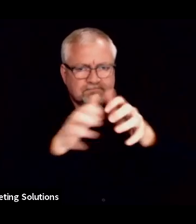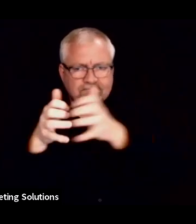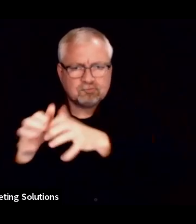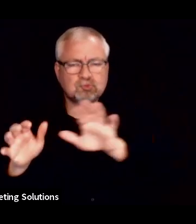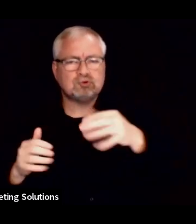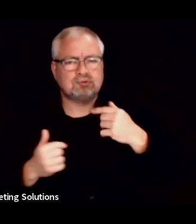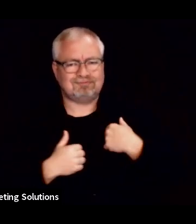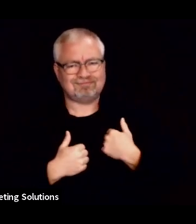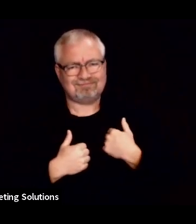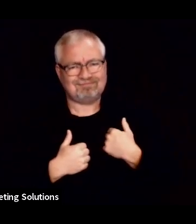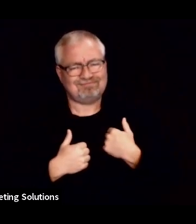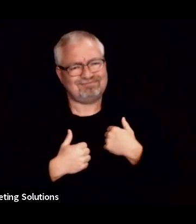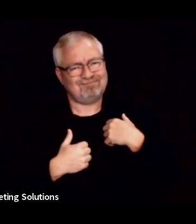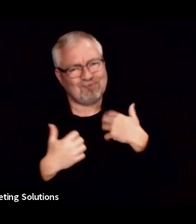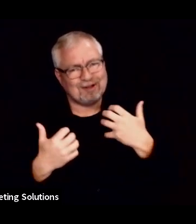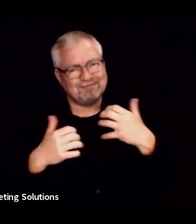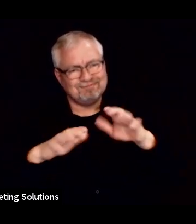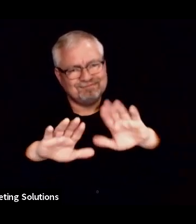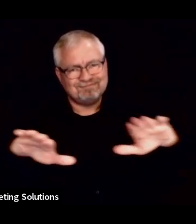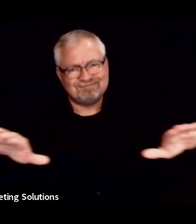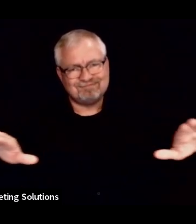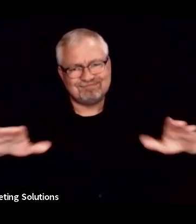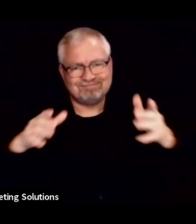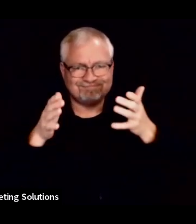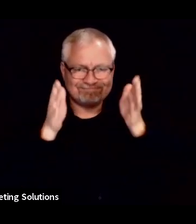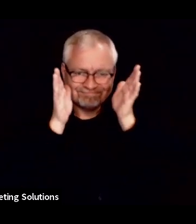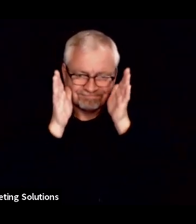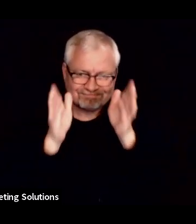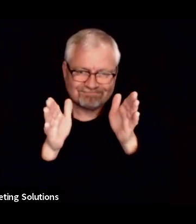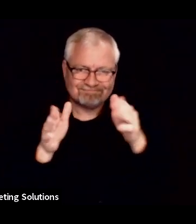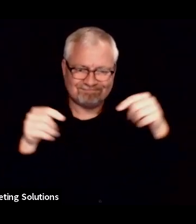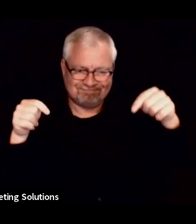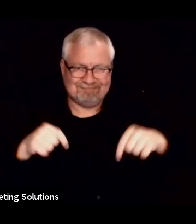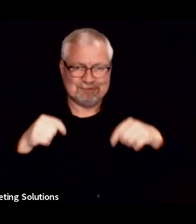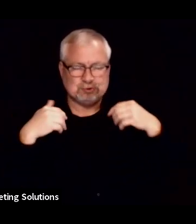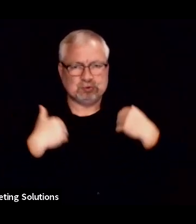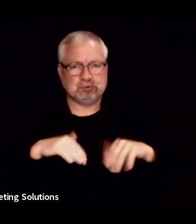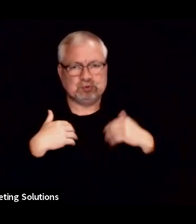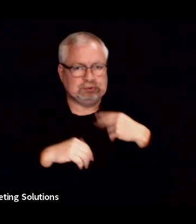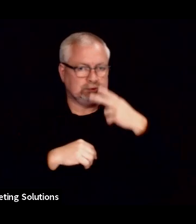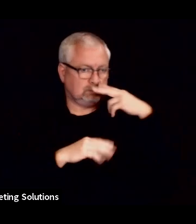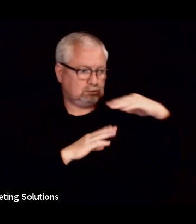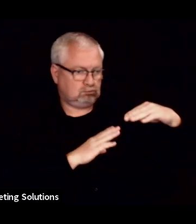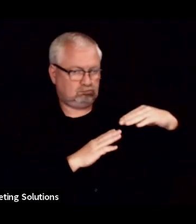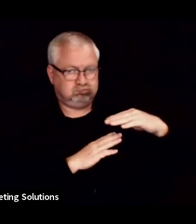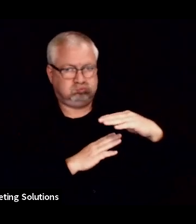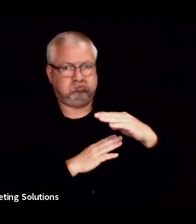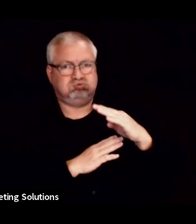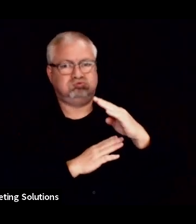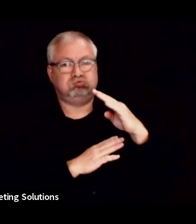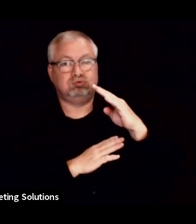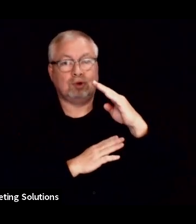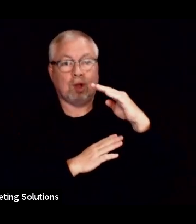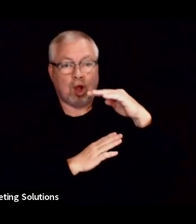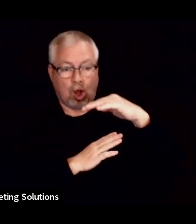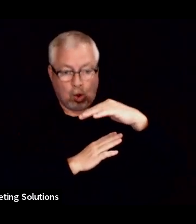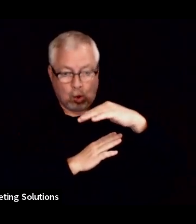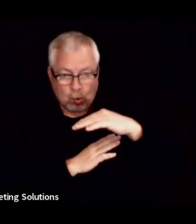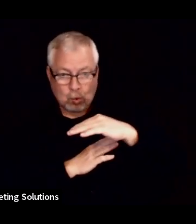to the fact that our falling trend has spiked upward in a very significant way